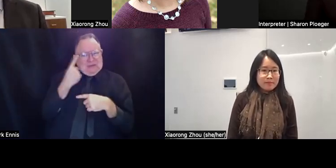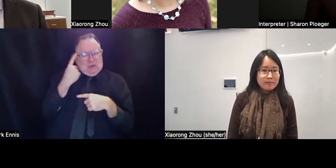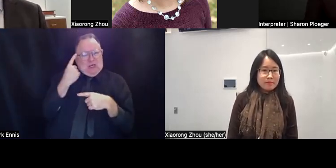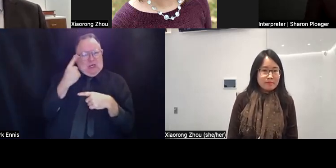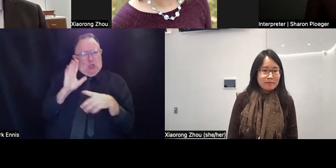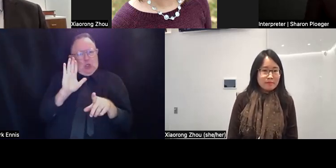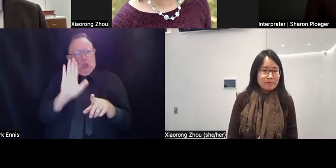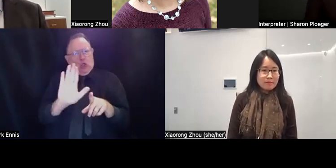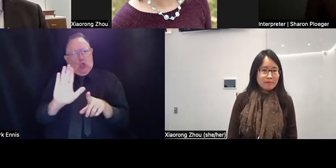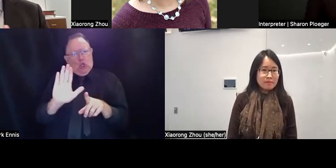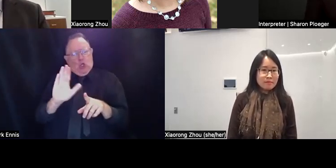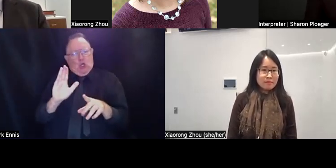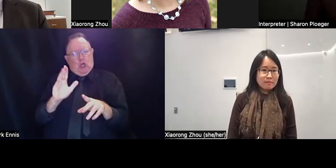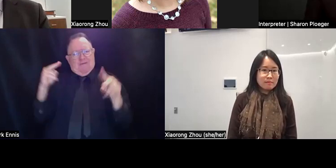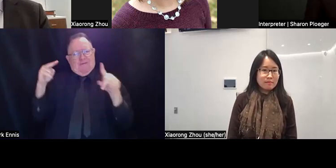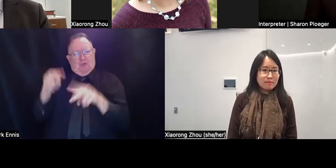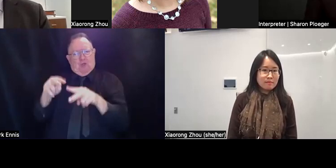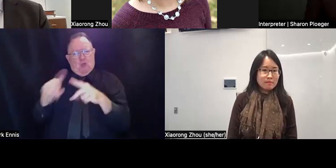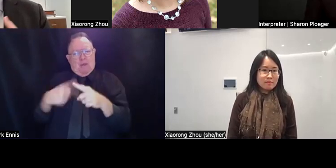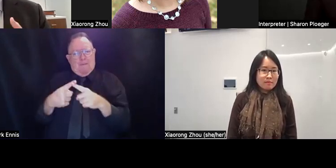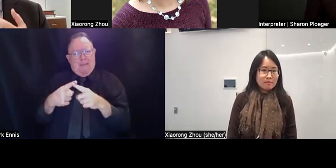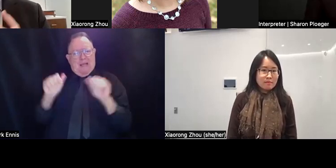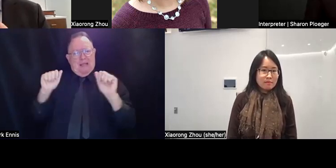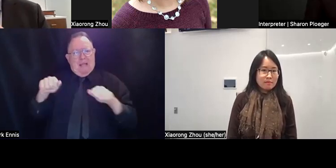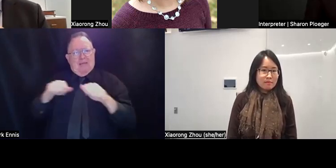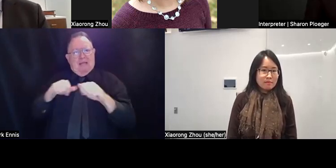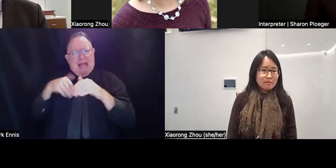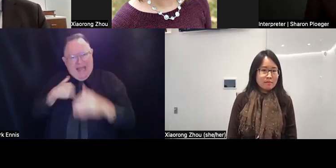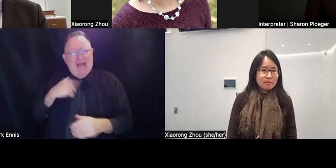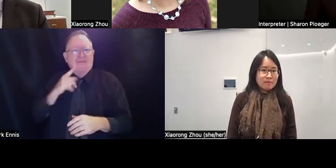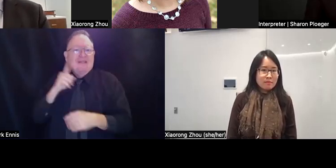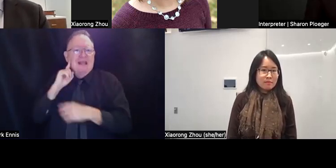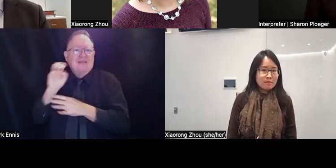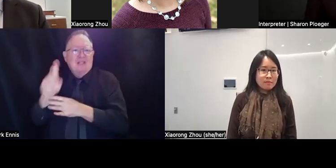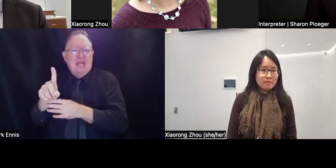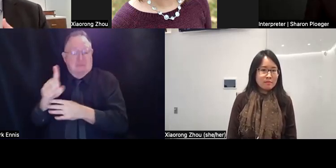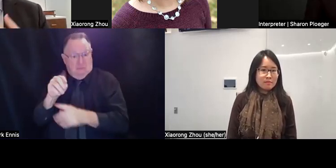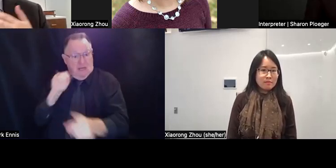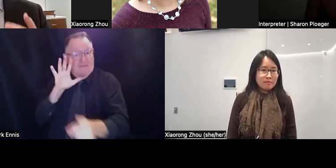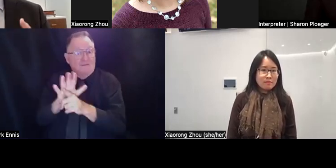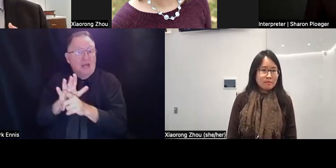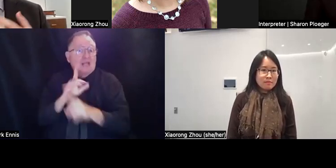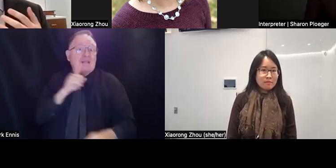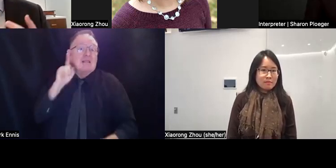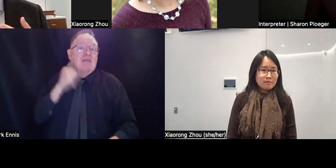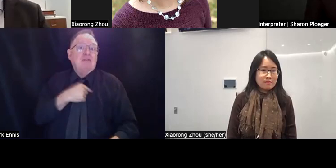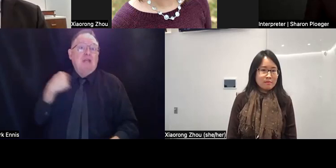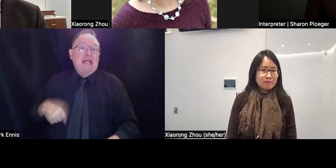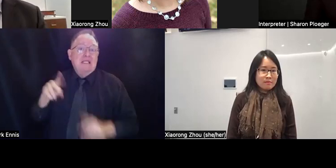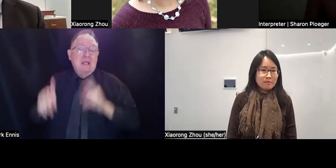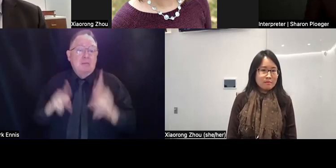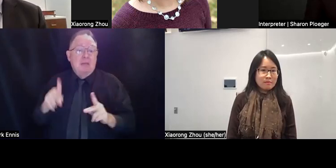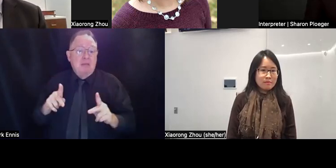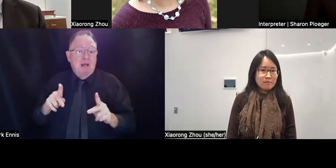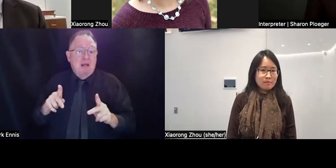to education affects deaf Chinese people's ability to find jobs,